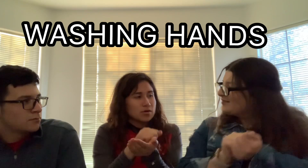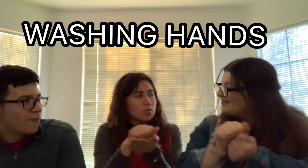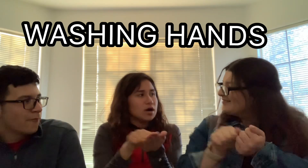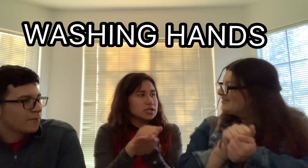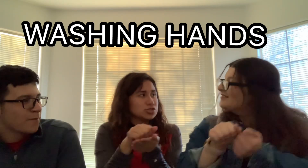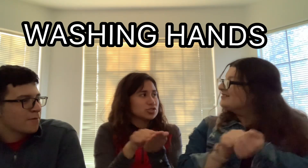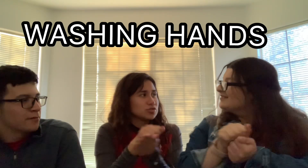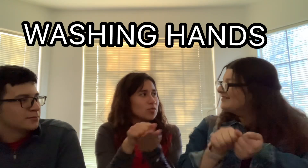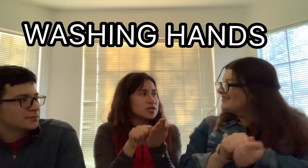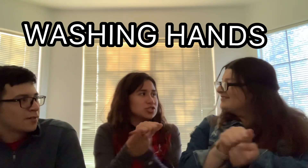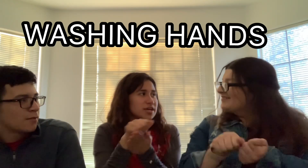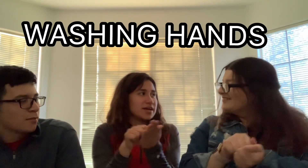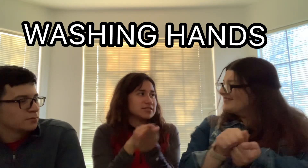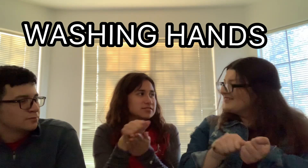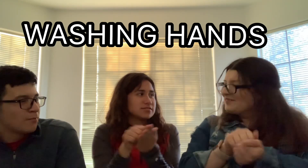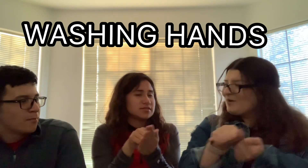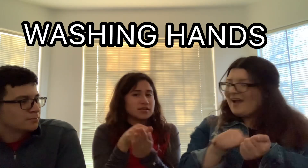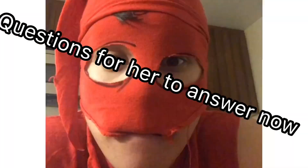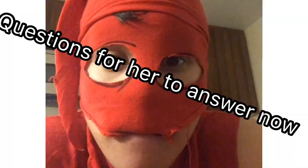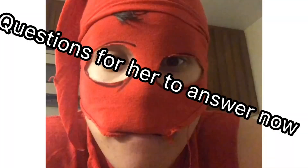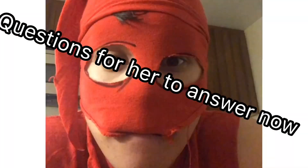A wash, washing hands.